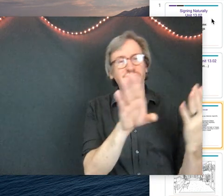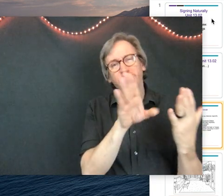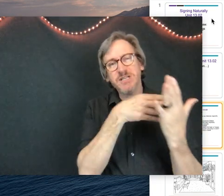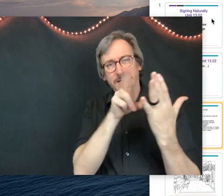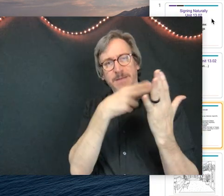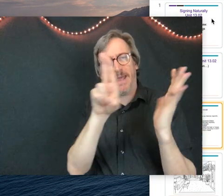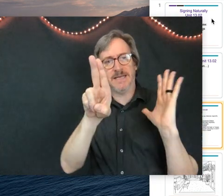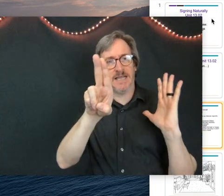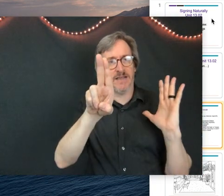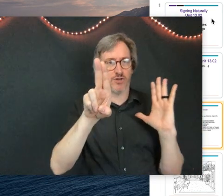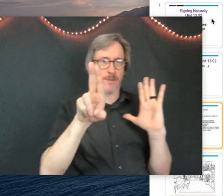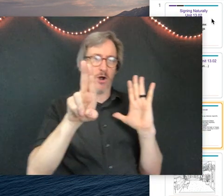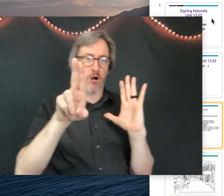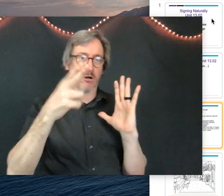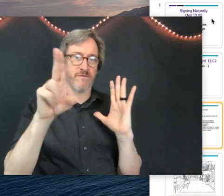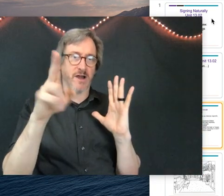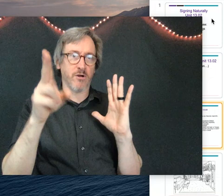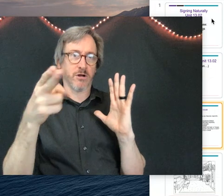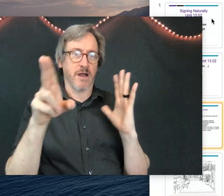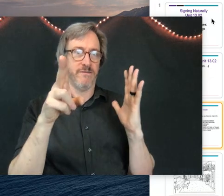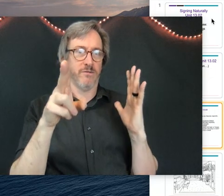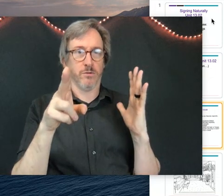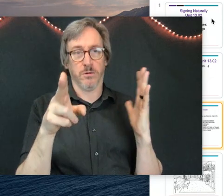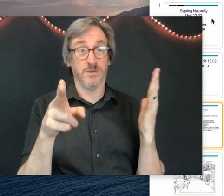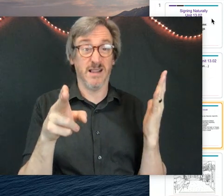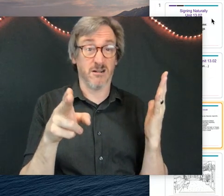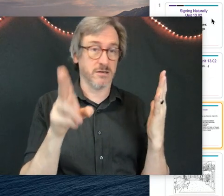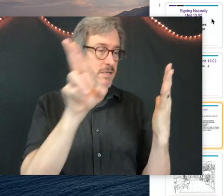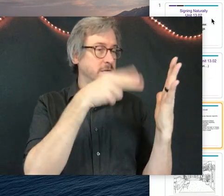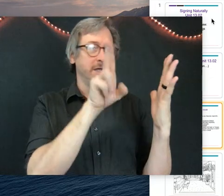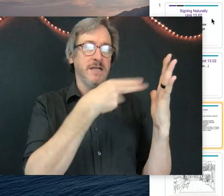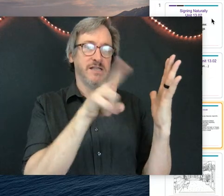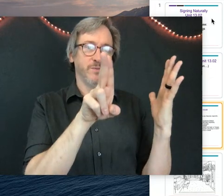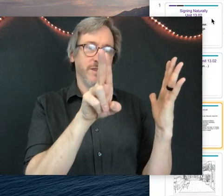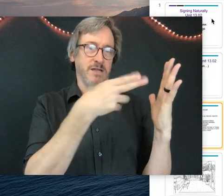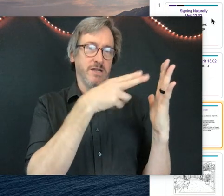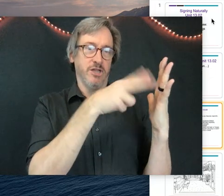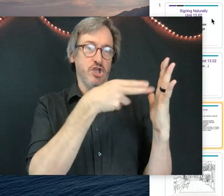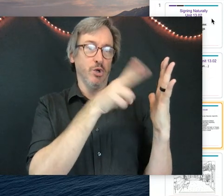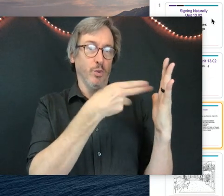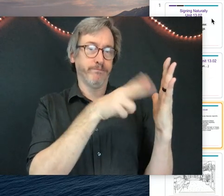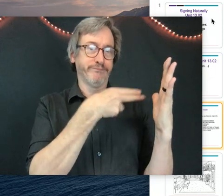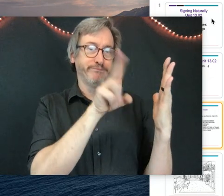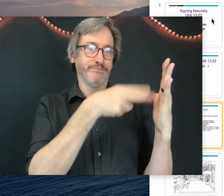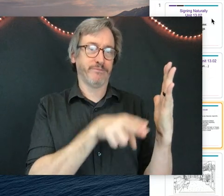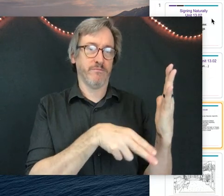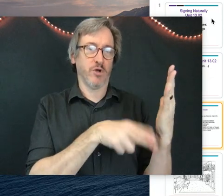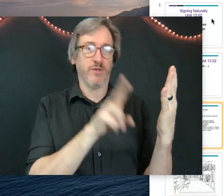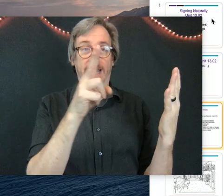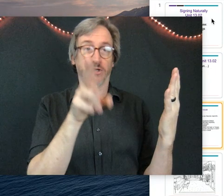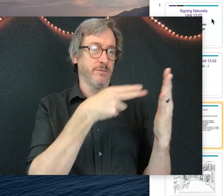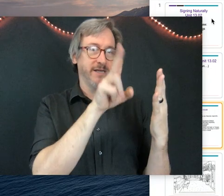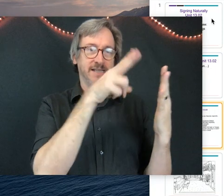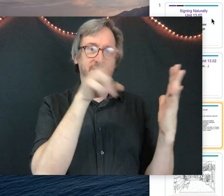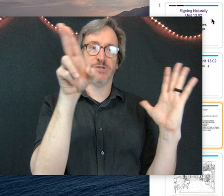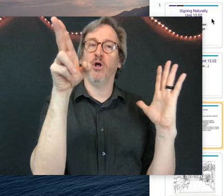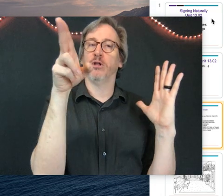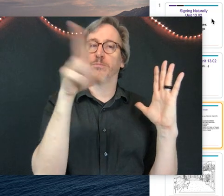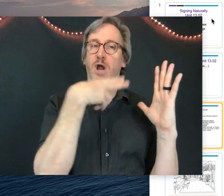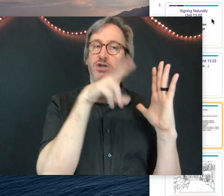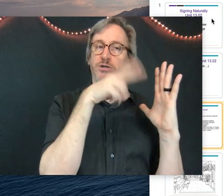Painting, generally speaking, painting, if you're talking about art, fine art kind of, or hotel art, it's with the U or the H, because